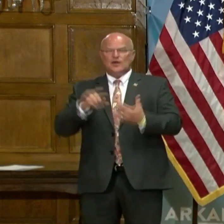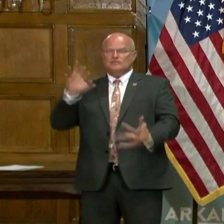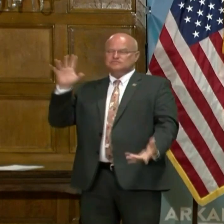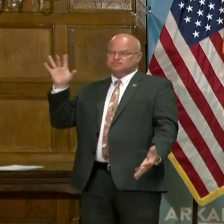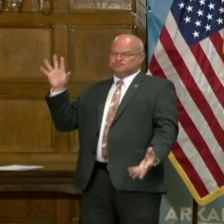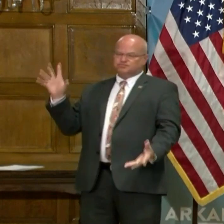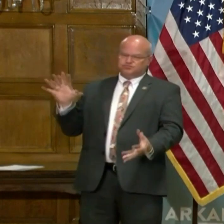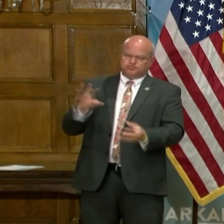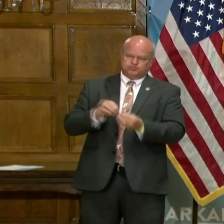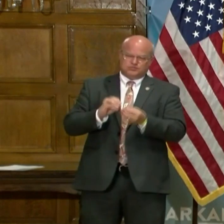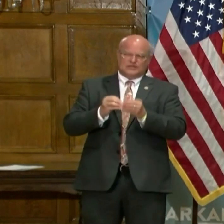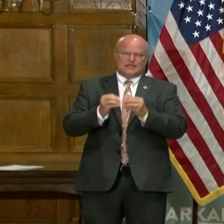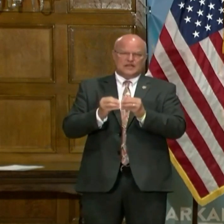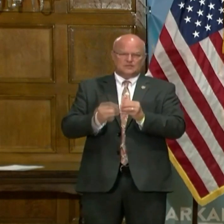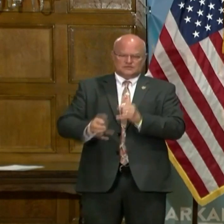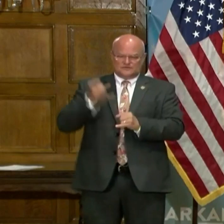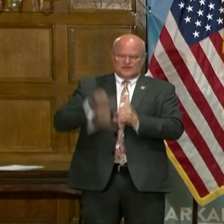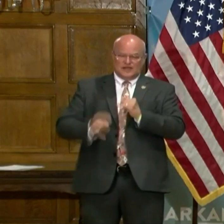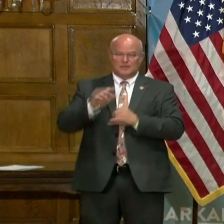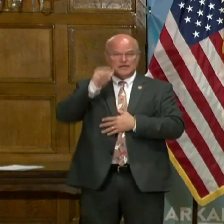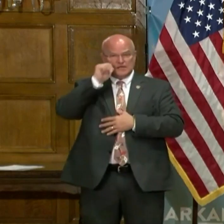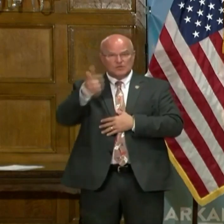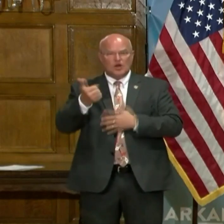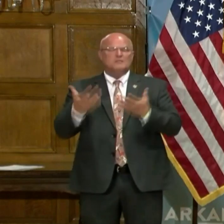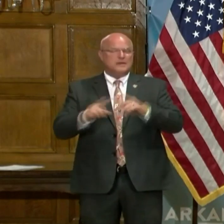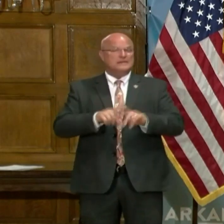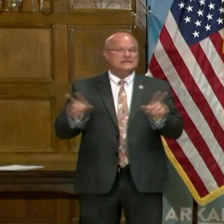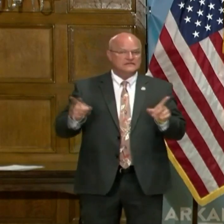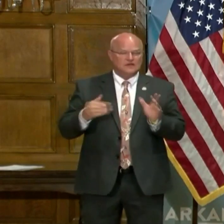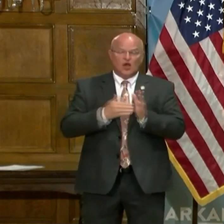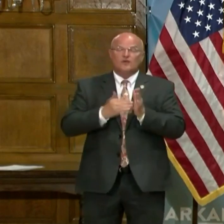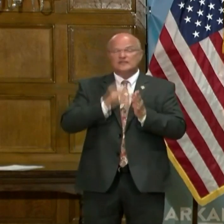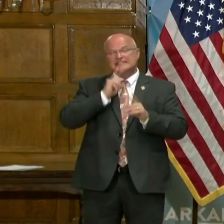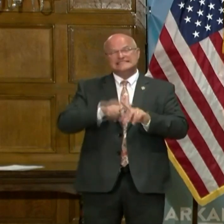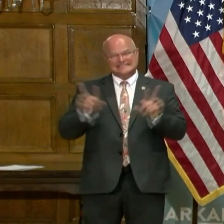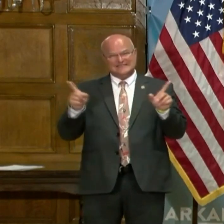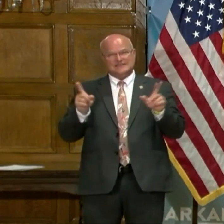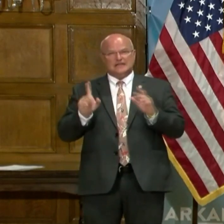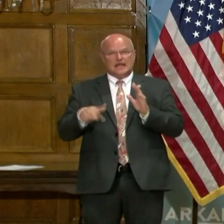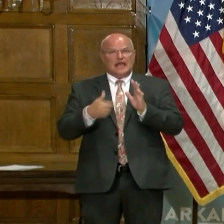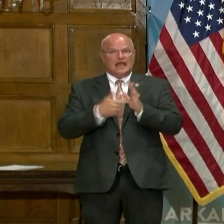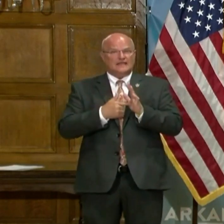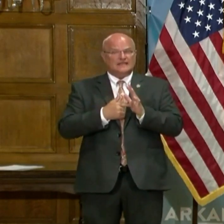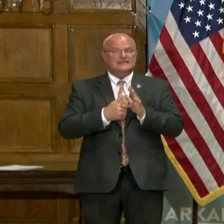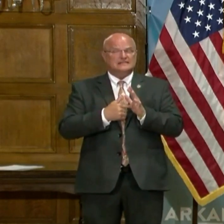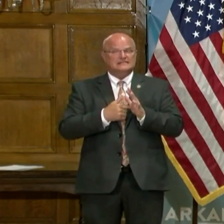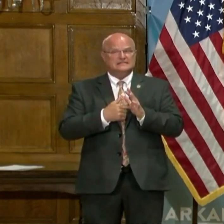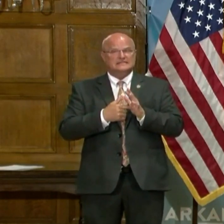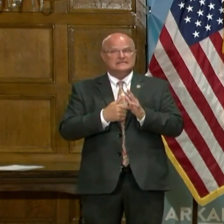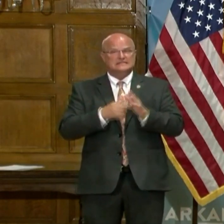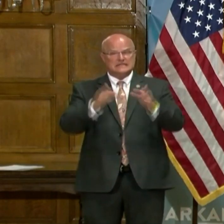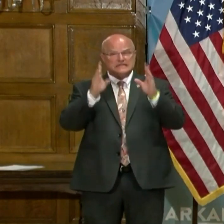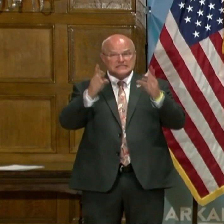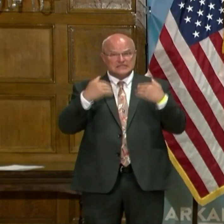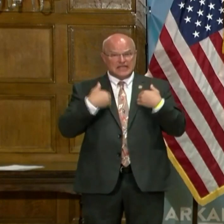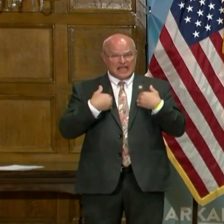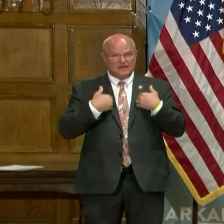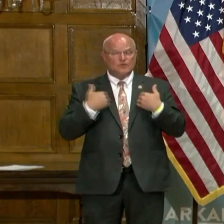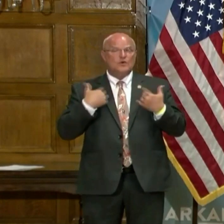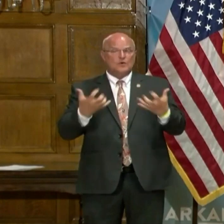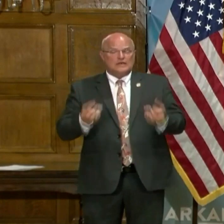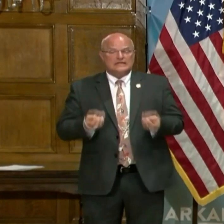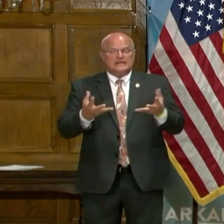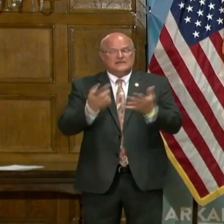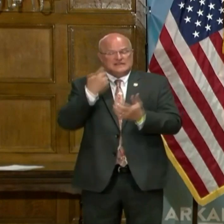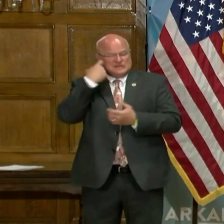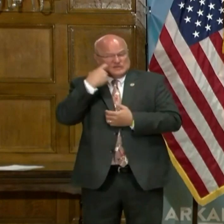the numbers finalized by tomorrow, it may be different. Oftentimes it is. And this is a tension that we have here. We want to give you